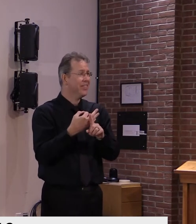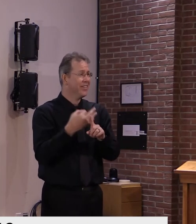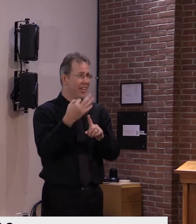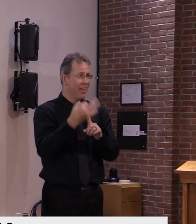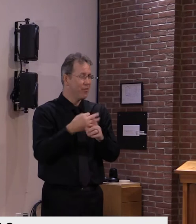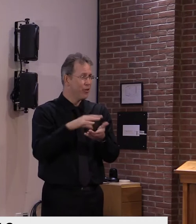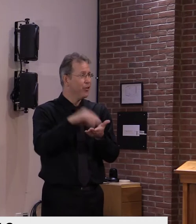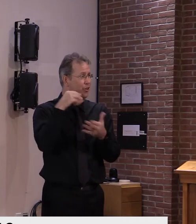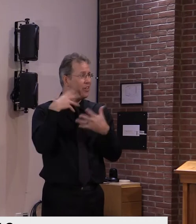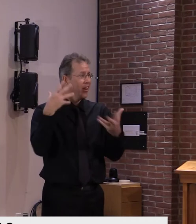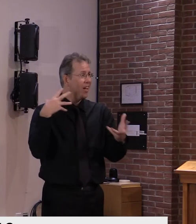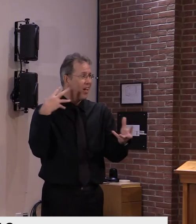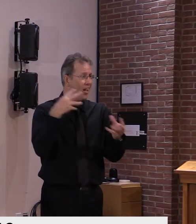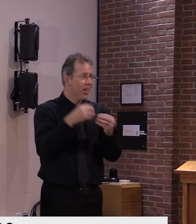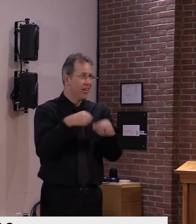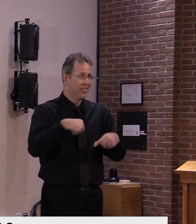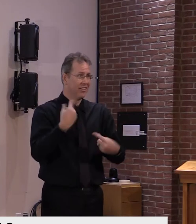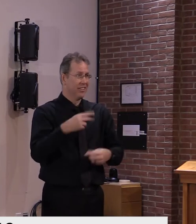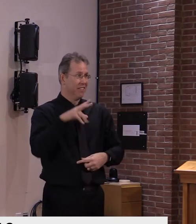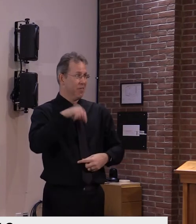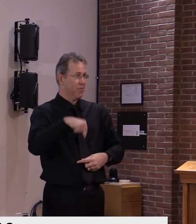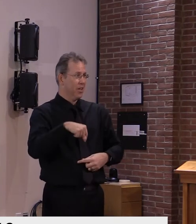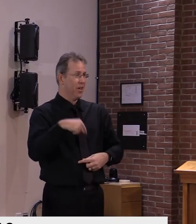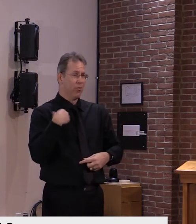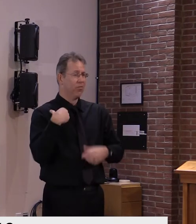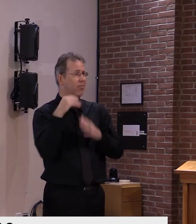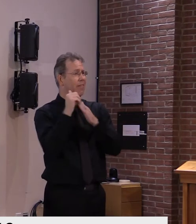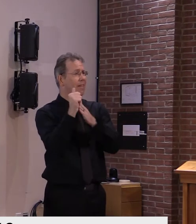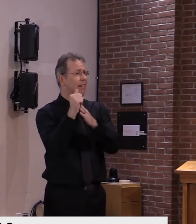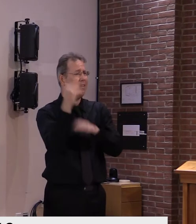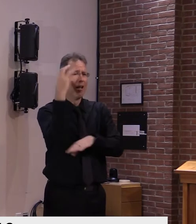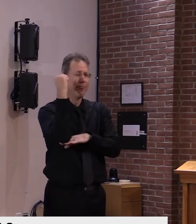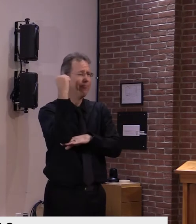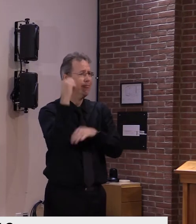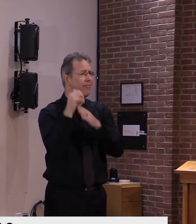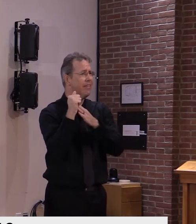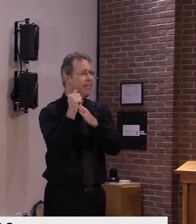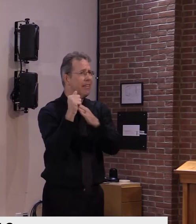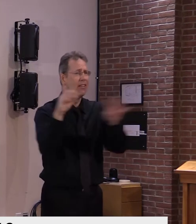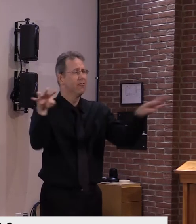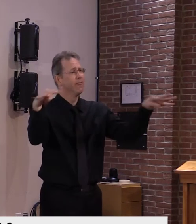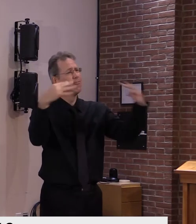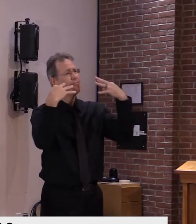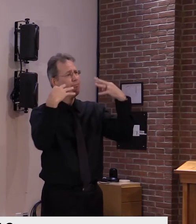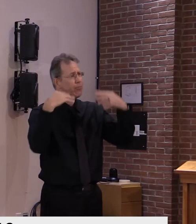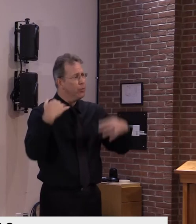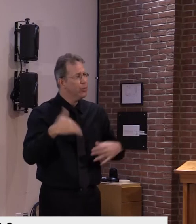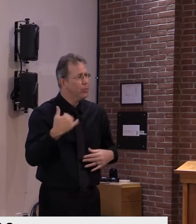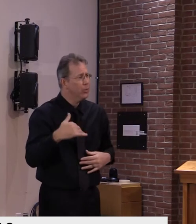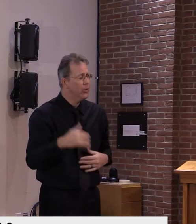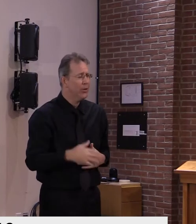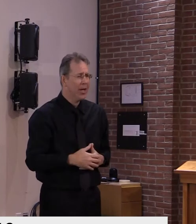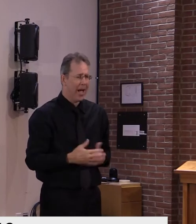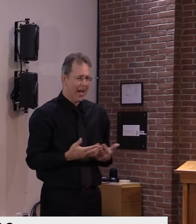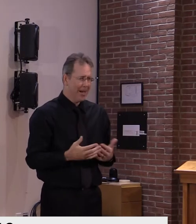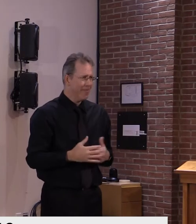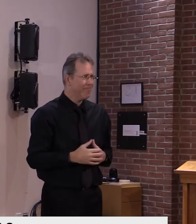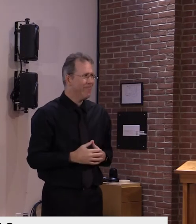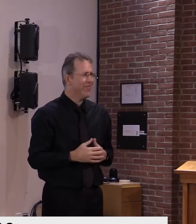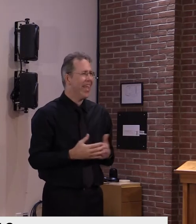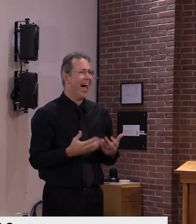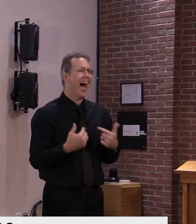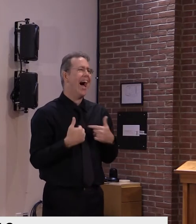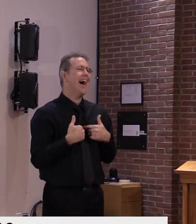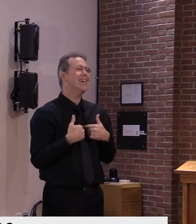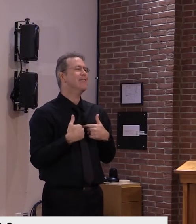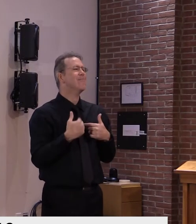this. And not that I want us to learn how to live with the virus and still think our lives are normal,